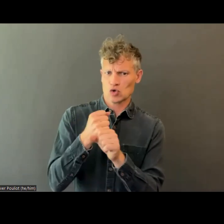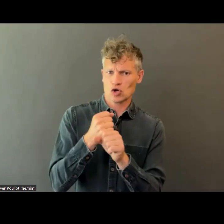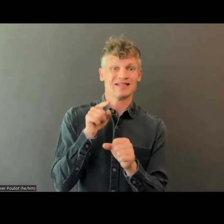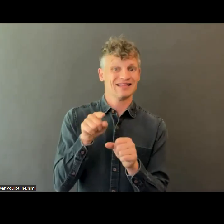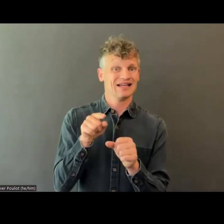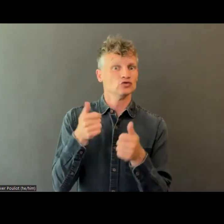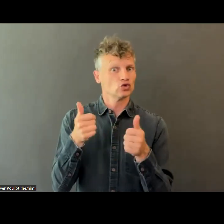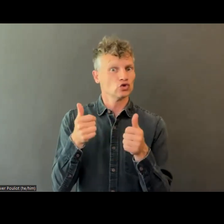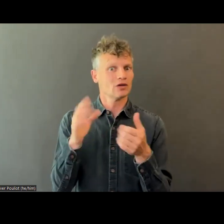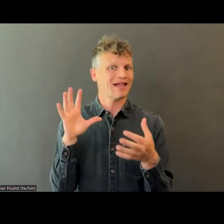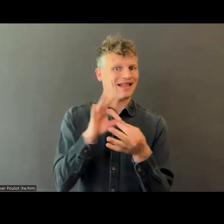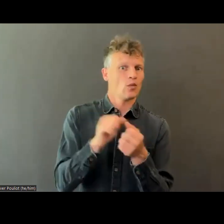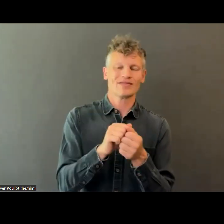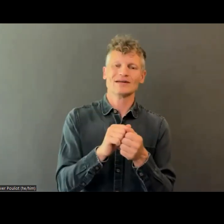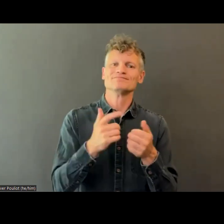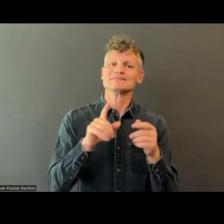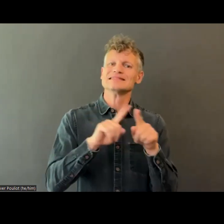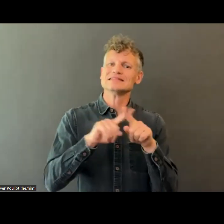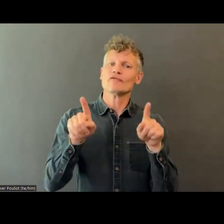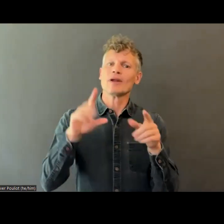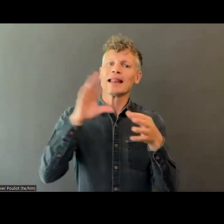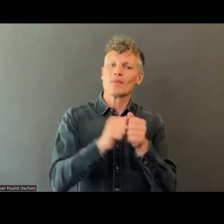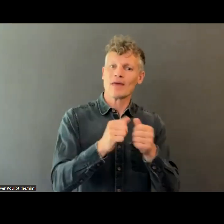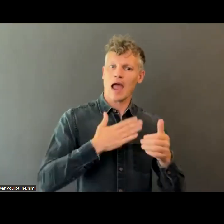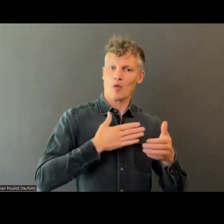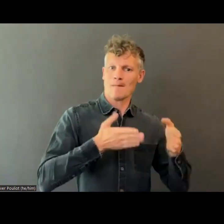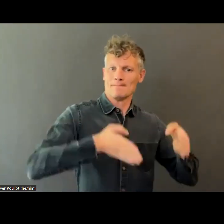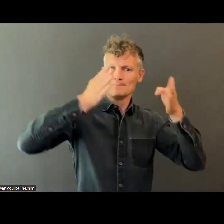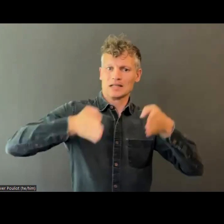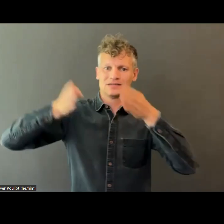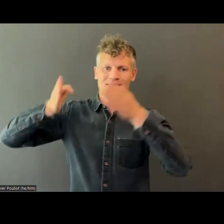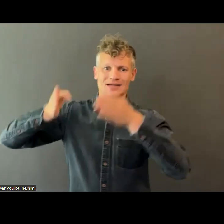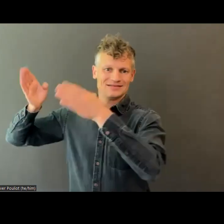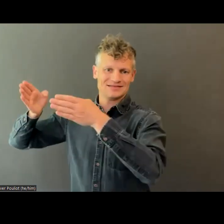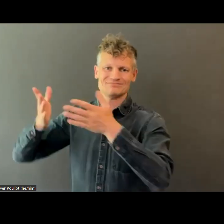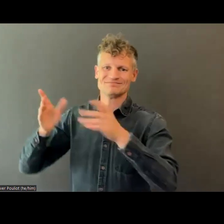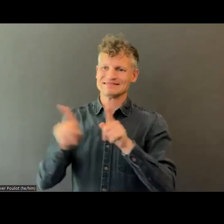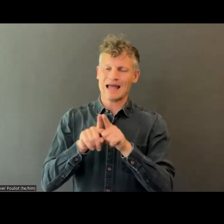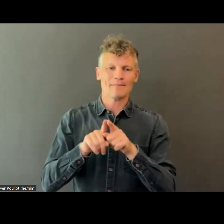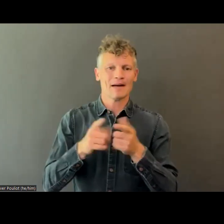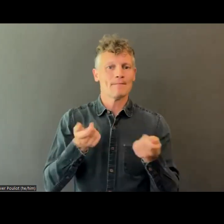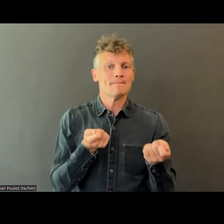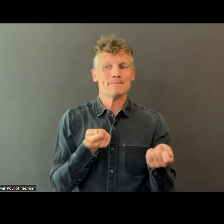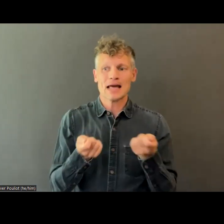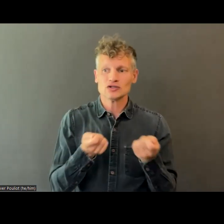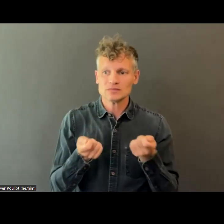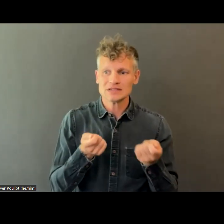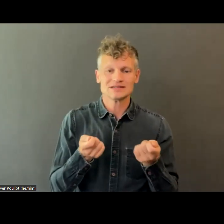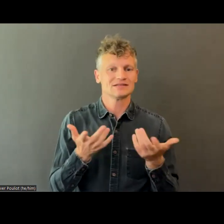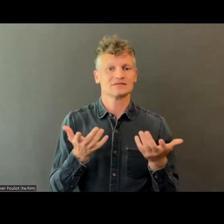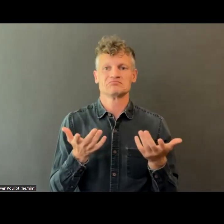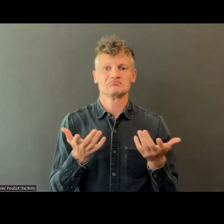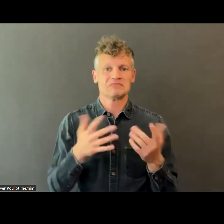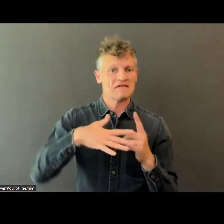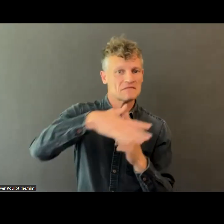around the real estate and the facilities management environment to make